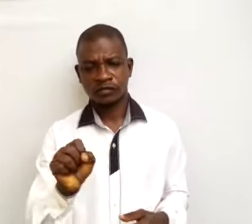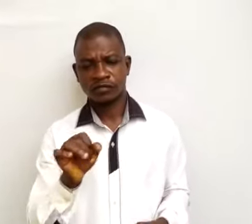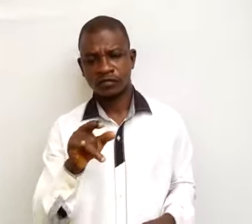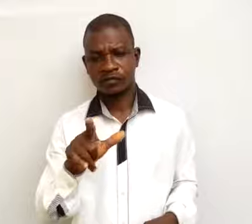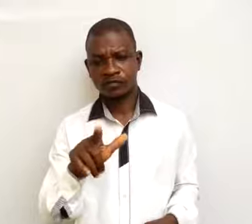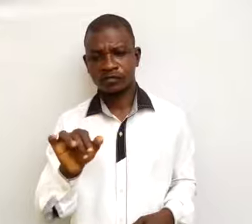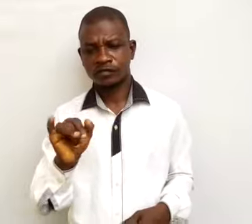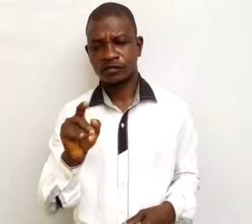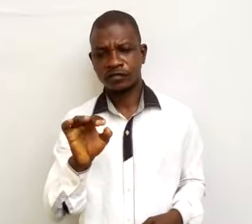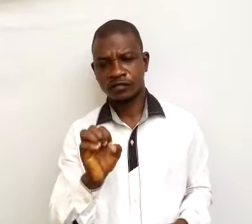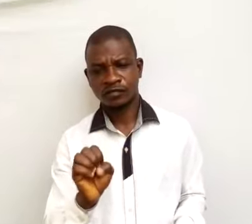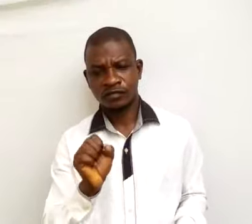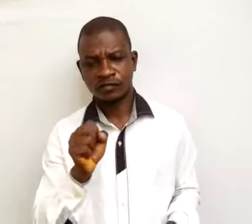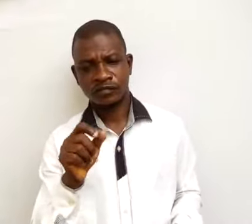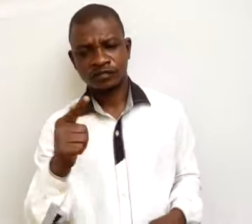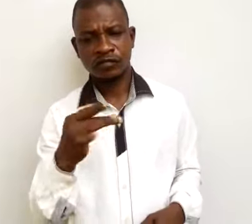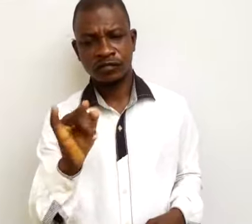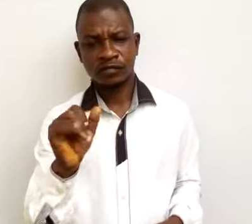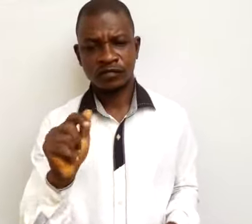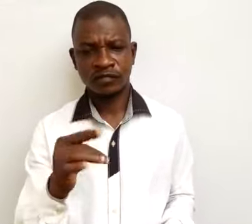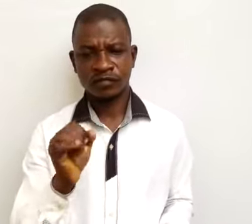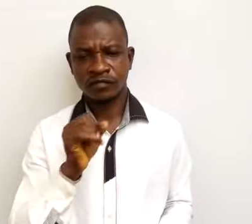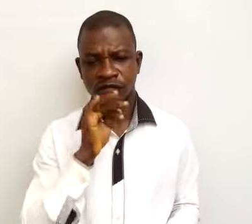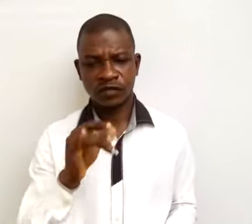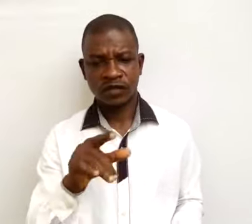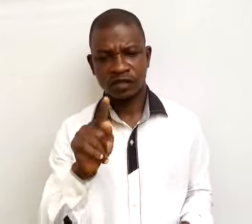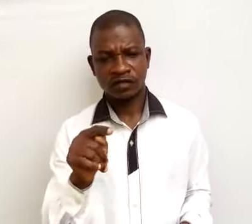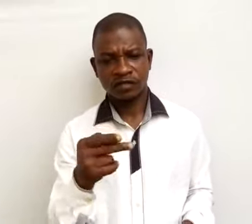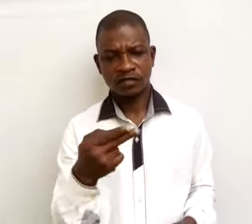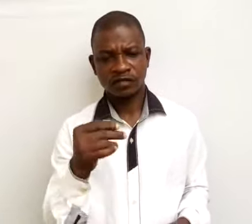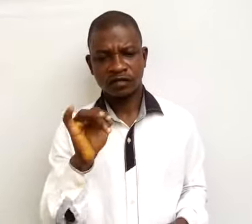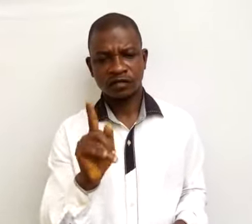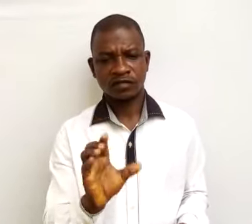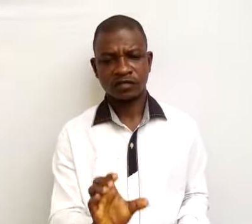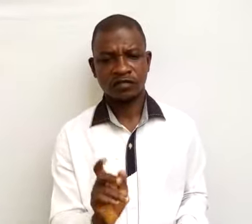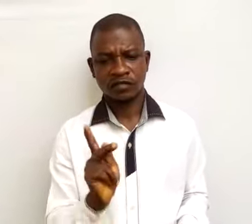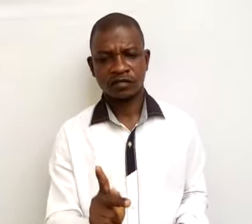lice, jigger, and tick, and bedbug.